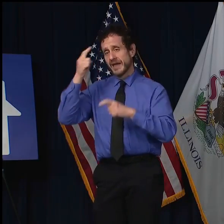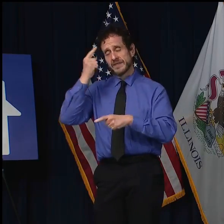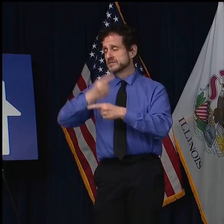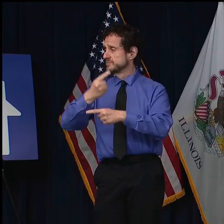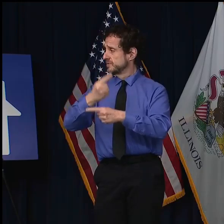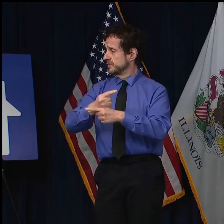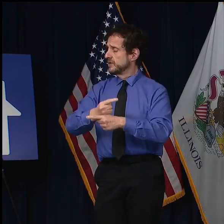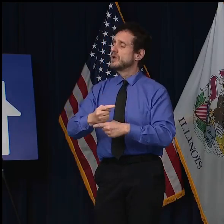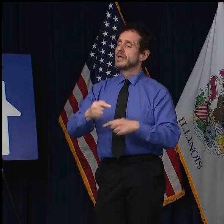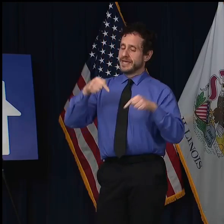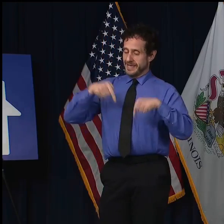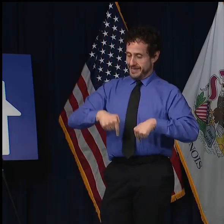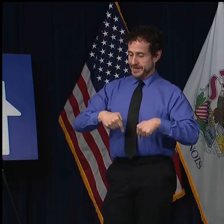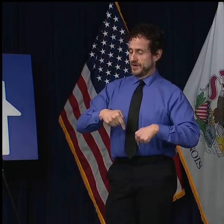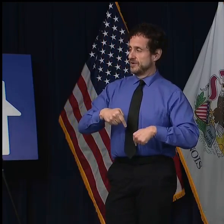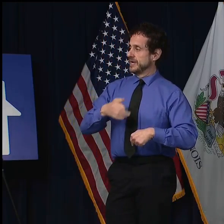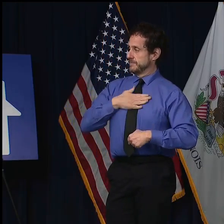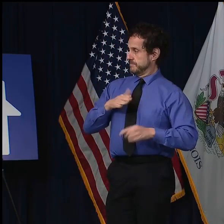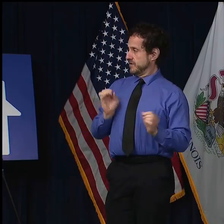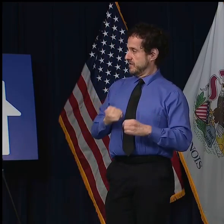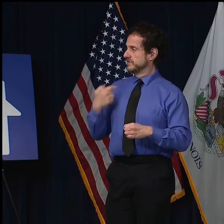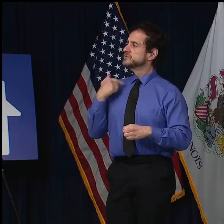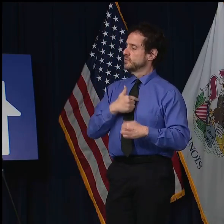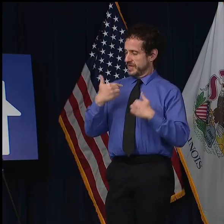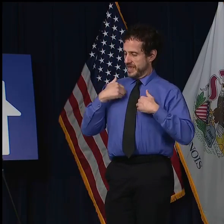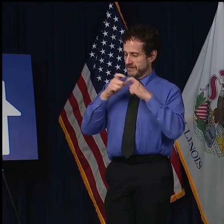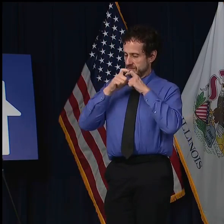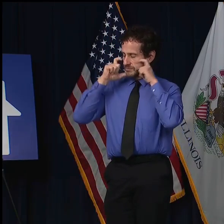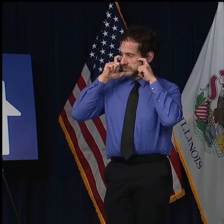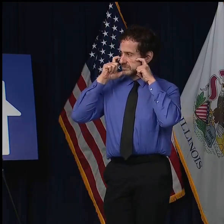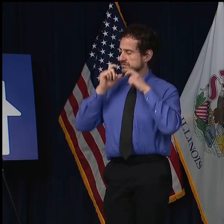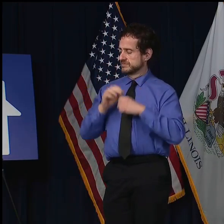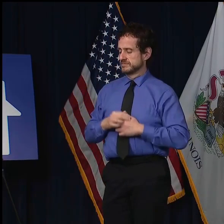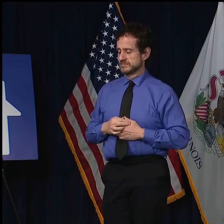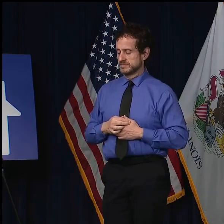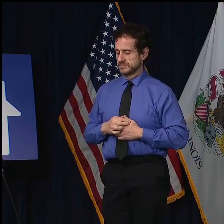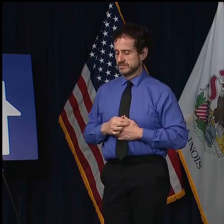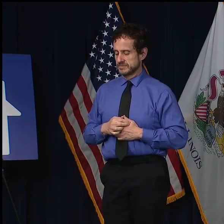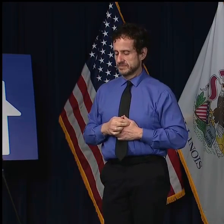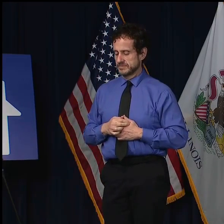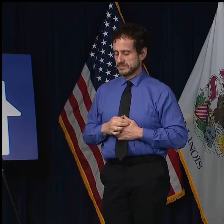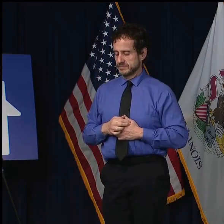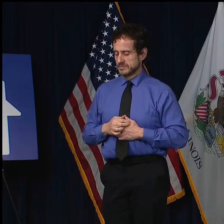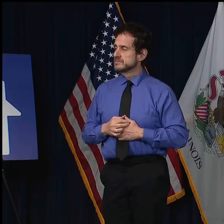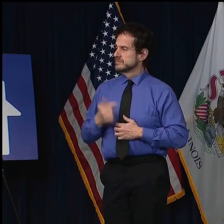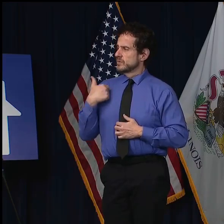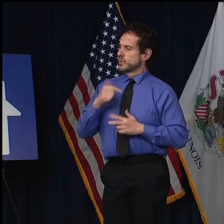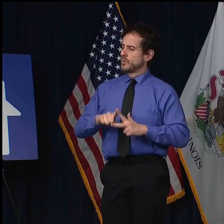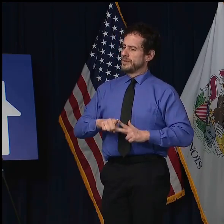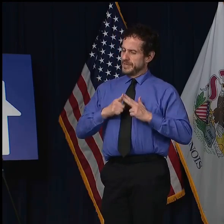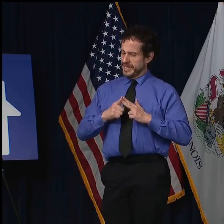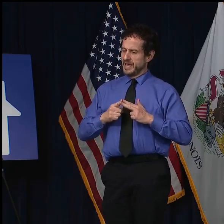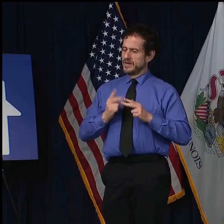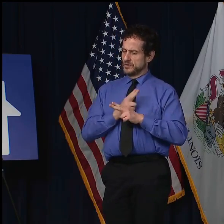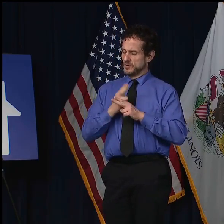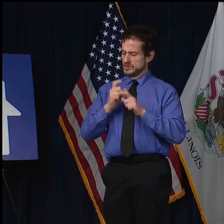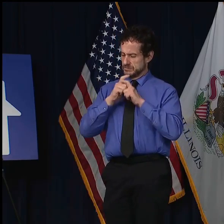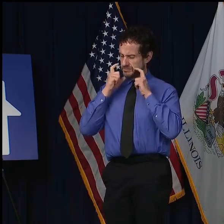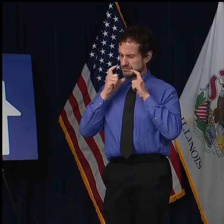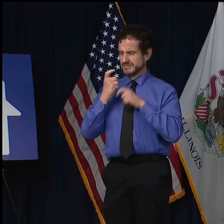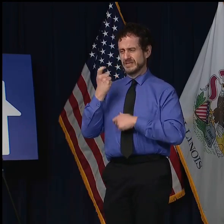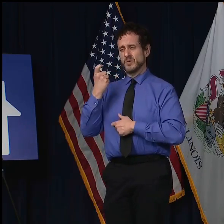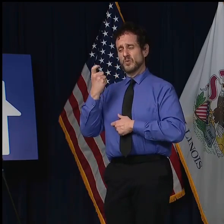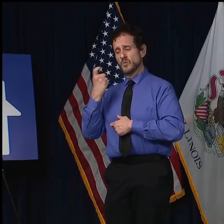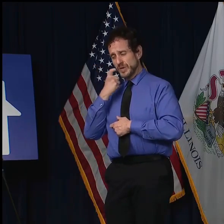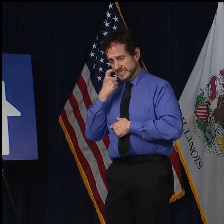And we do wear face coverings in the office. It's something that we began doing not that